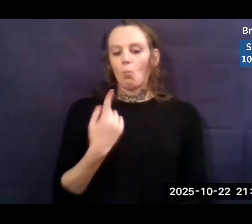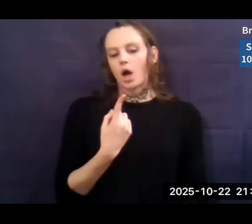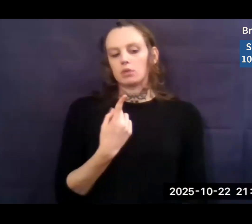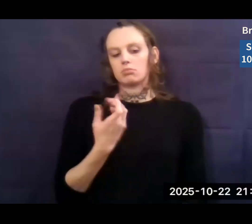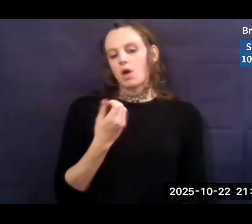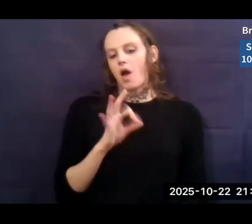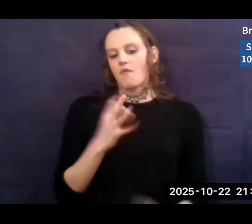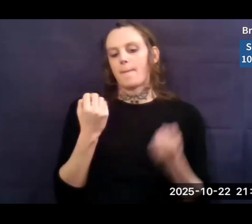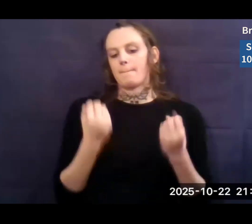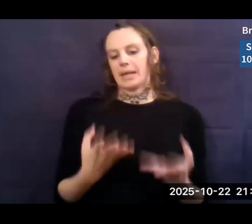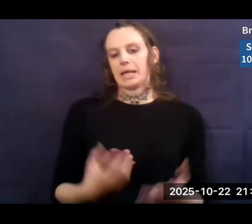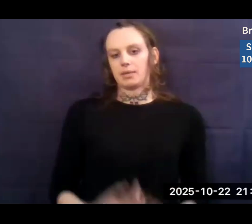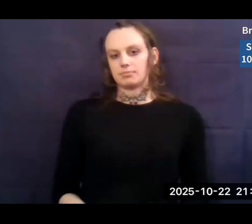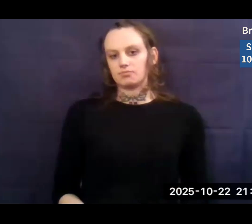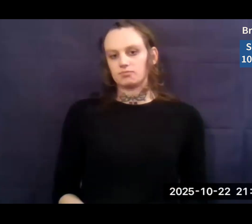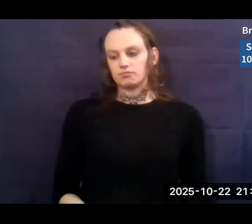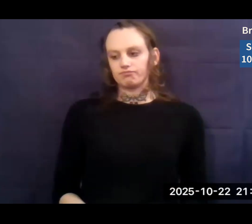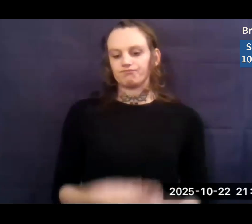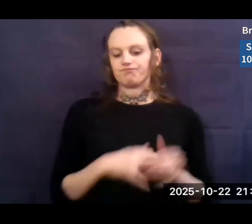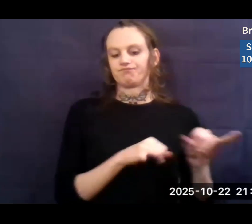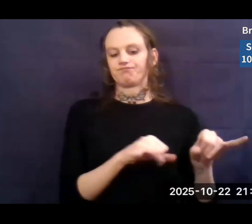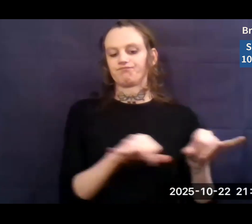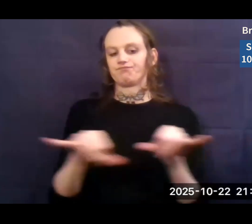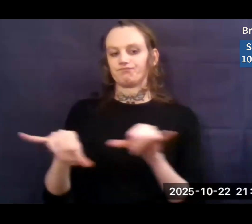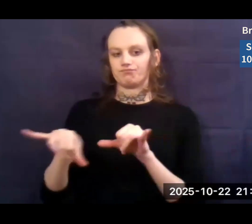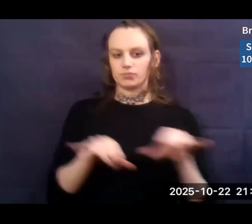many. And